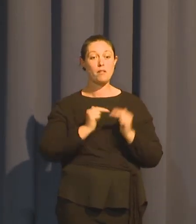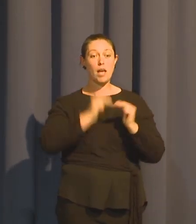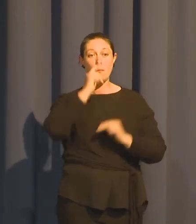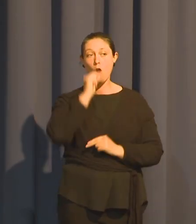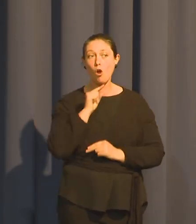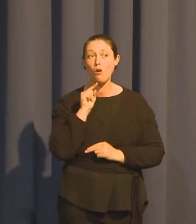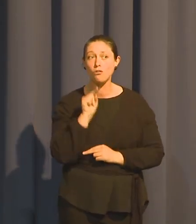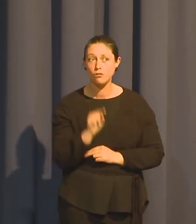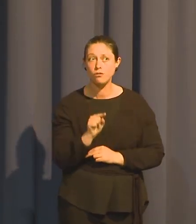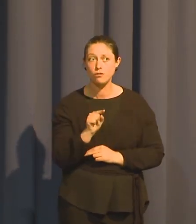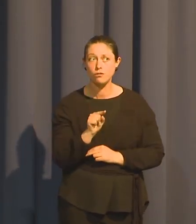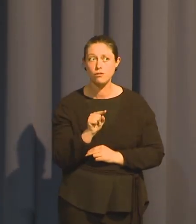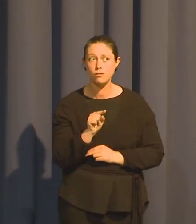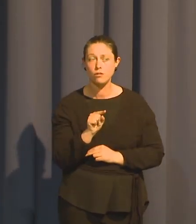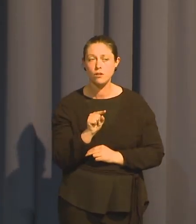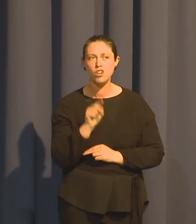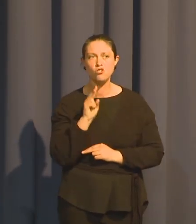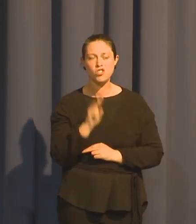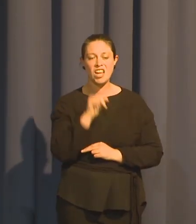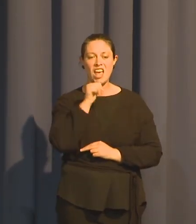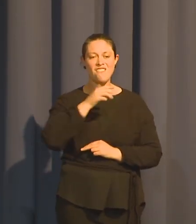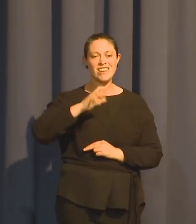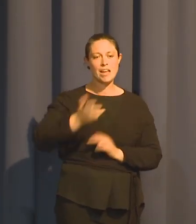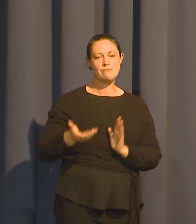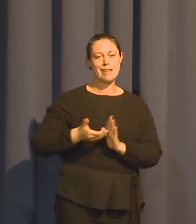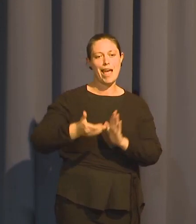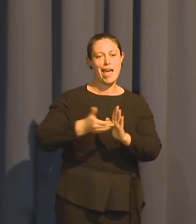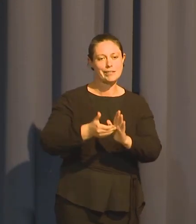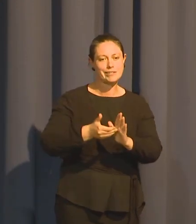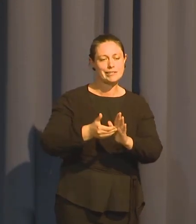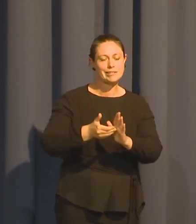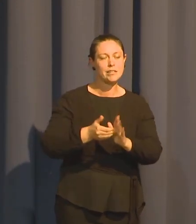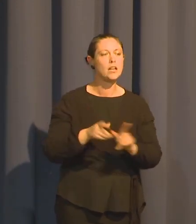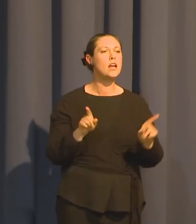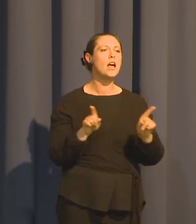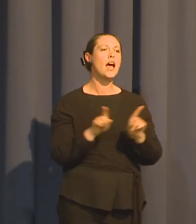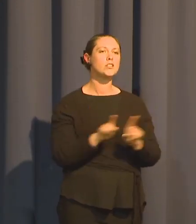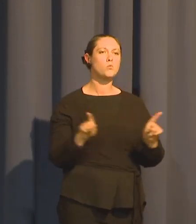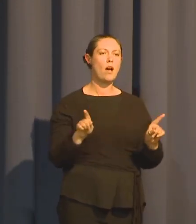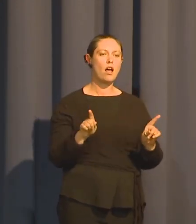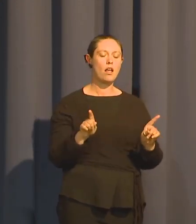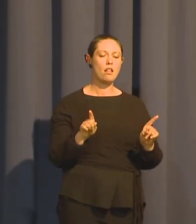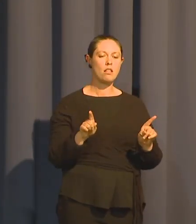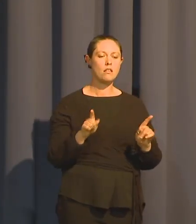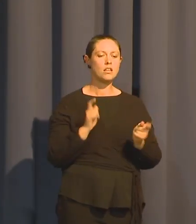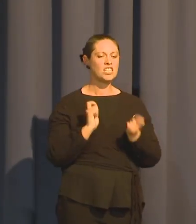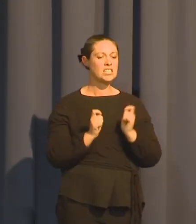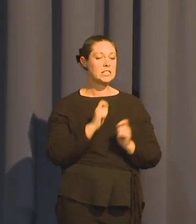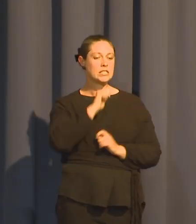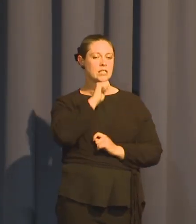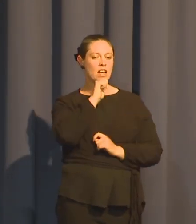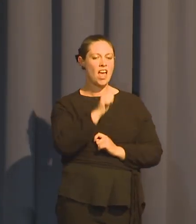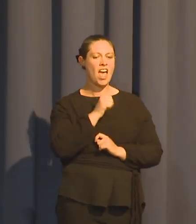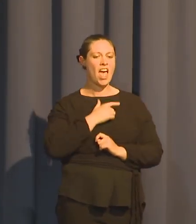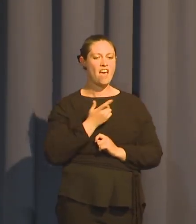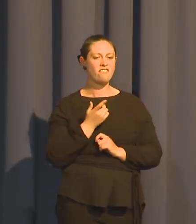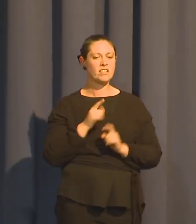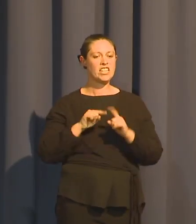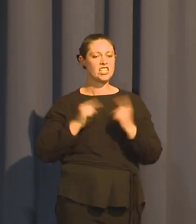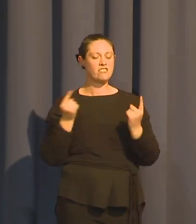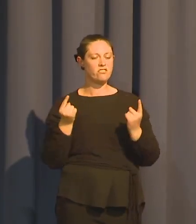metals are that might be stripped out of any tapware. We also test to determine any significant difference